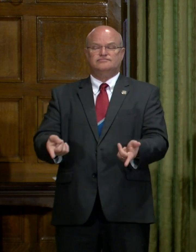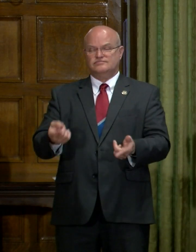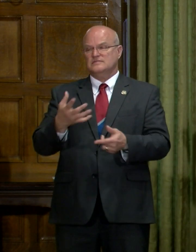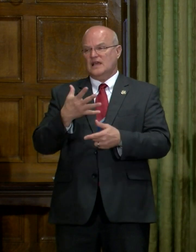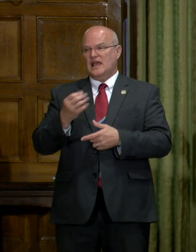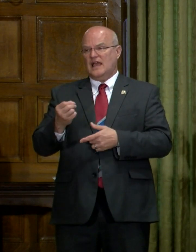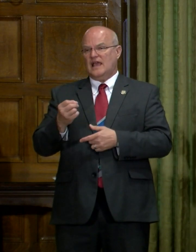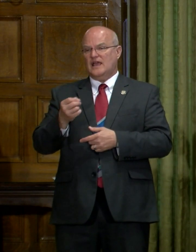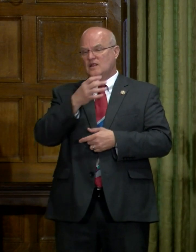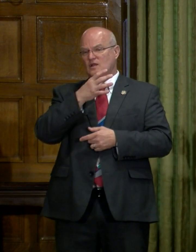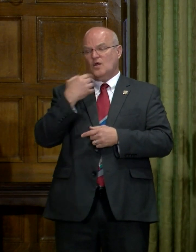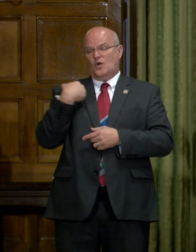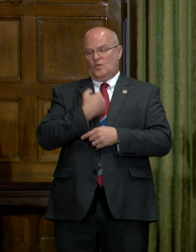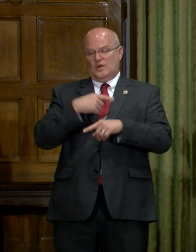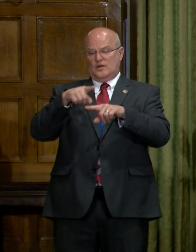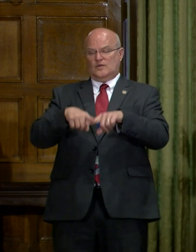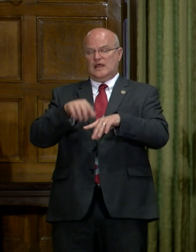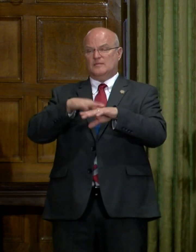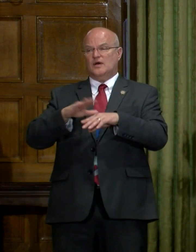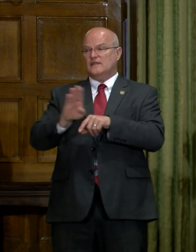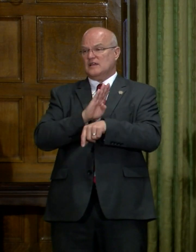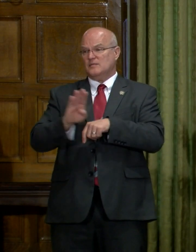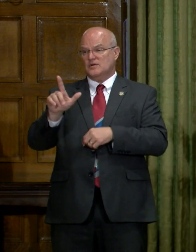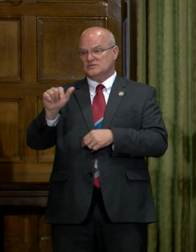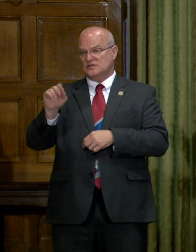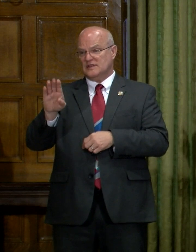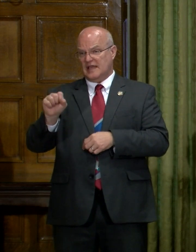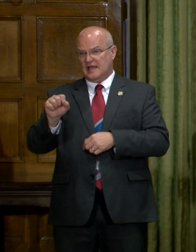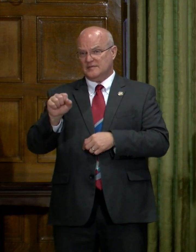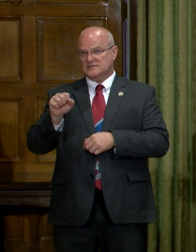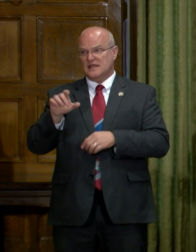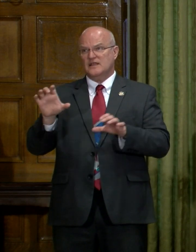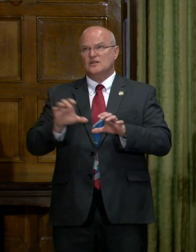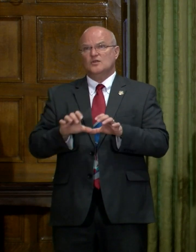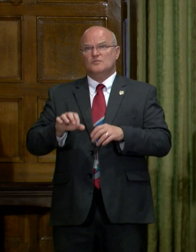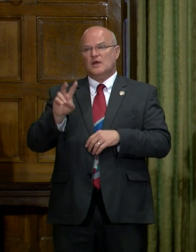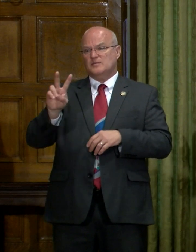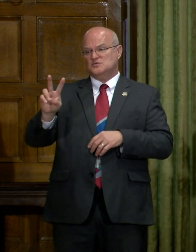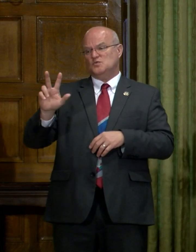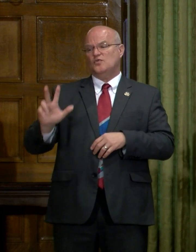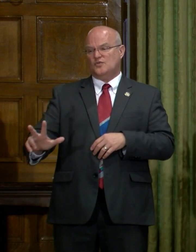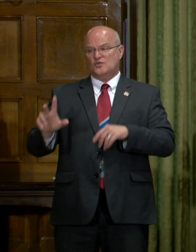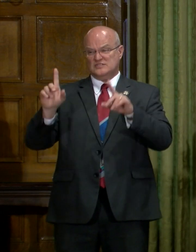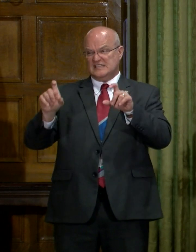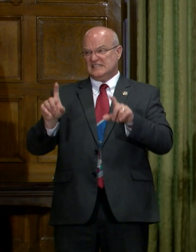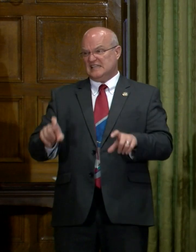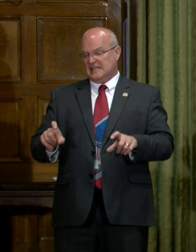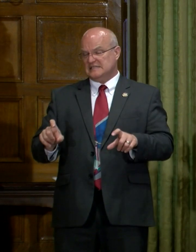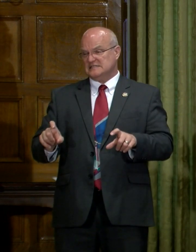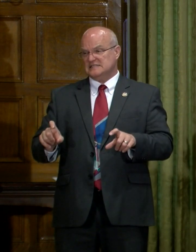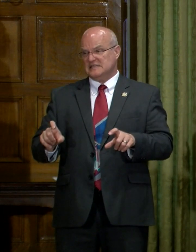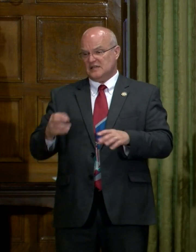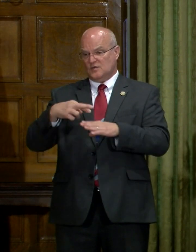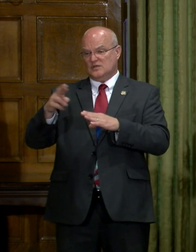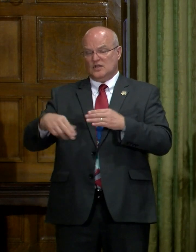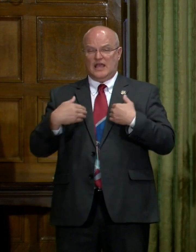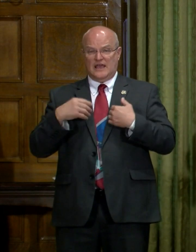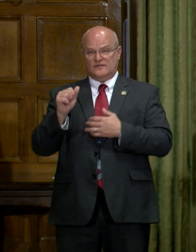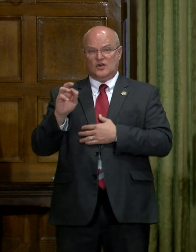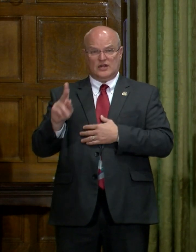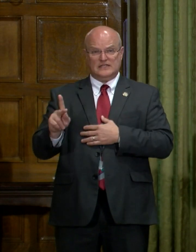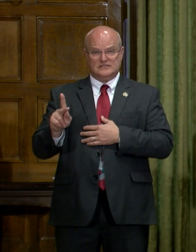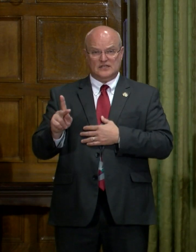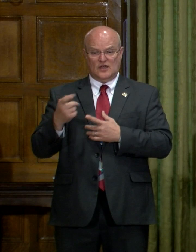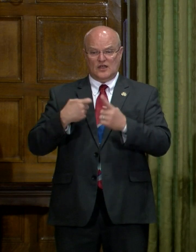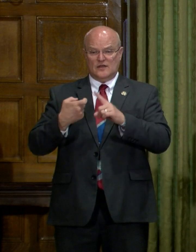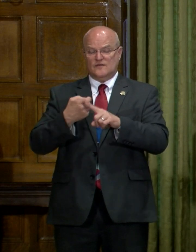and we're relying upon the commercial labs. They do at least 2/3 of the testing results that we have in